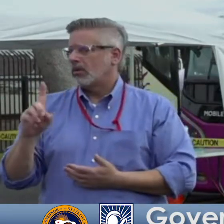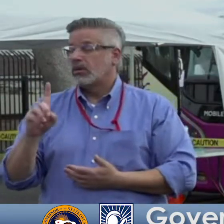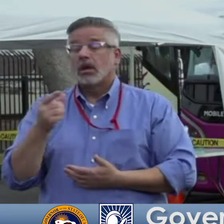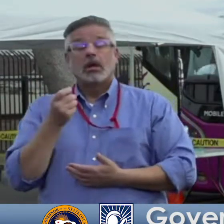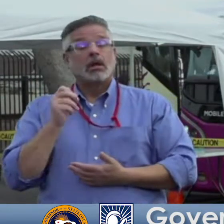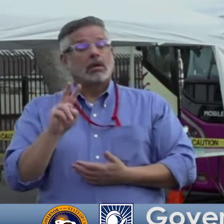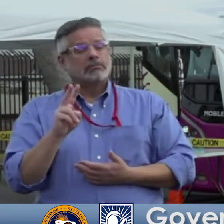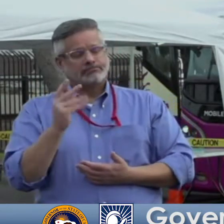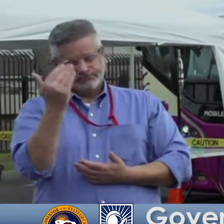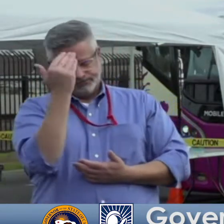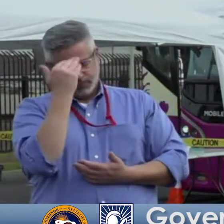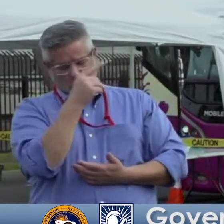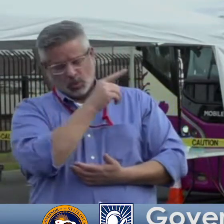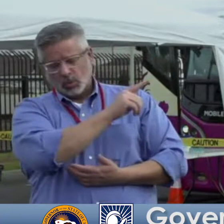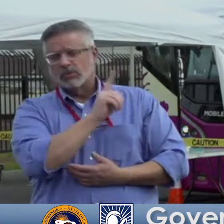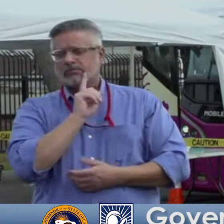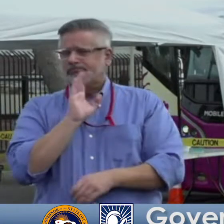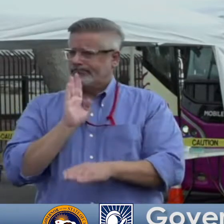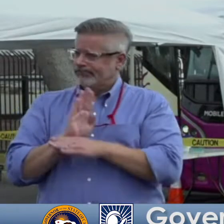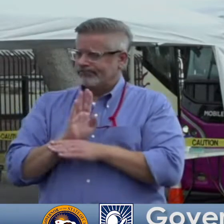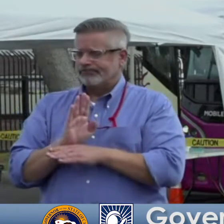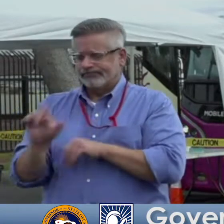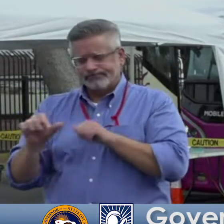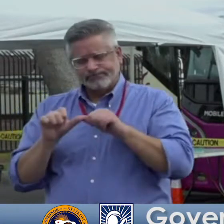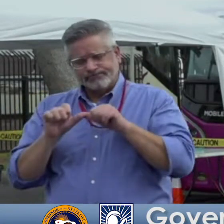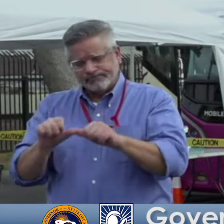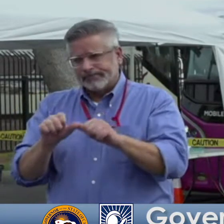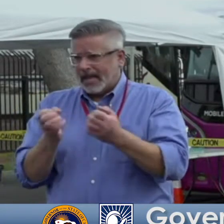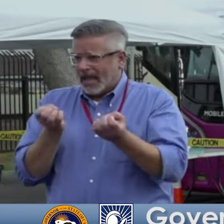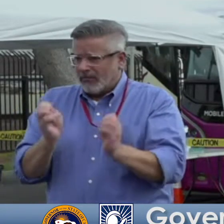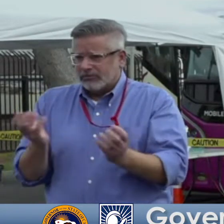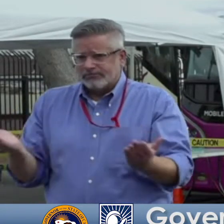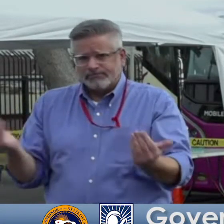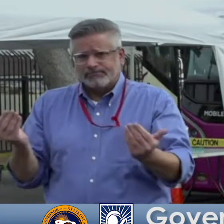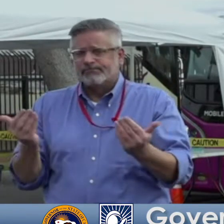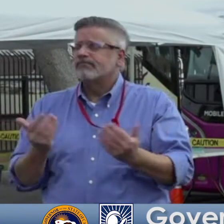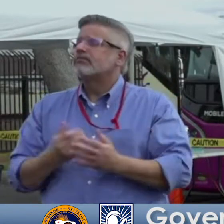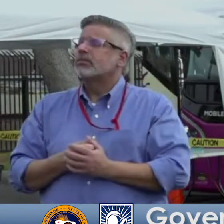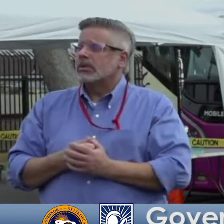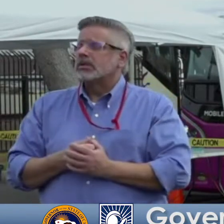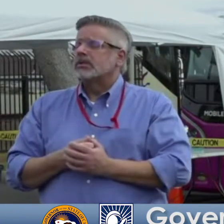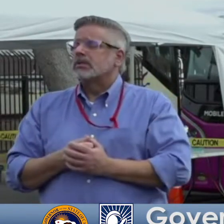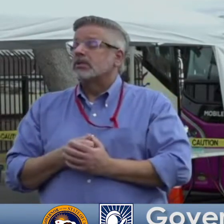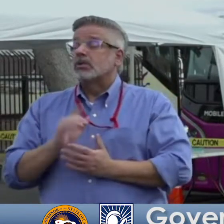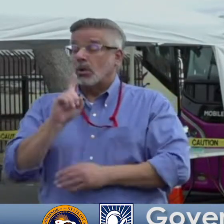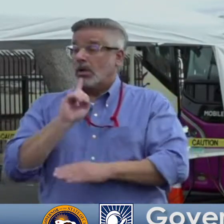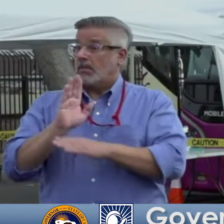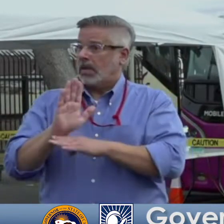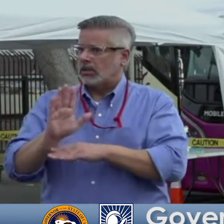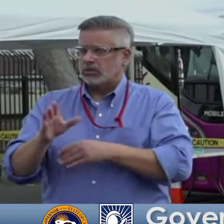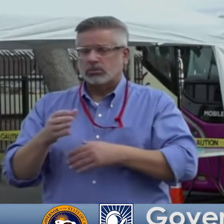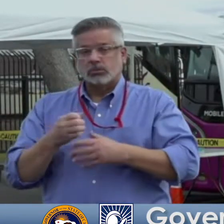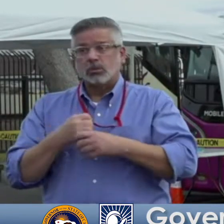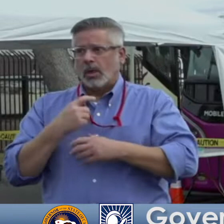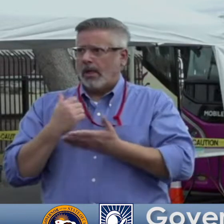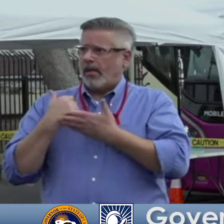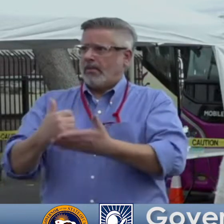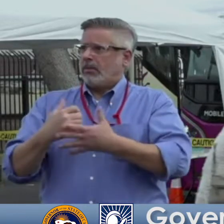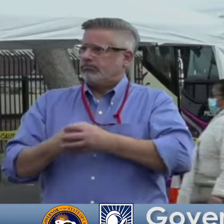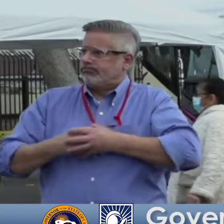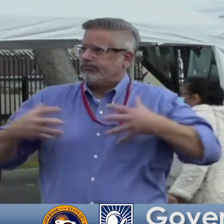Governor, I know that you are committed to continuing those efforts, and in fact, you're committed to expanding those as well.